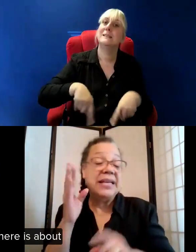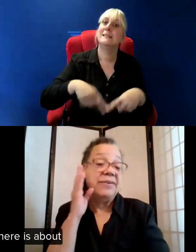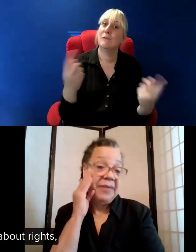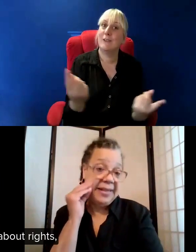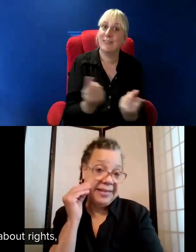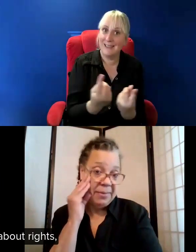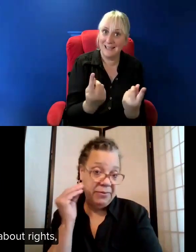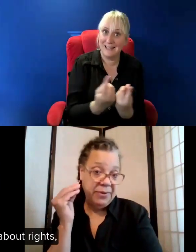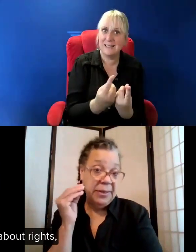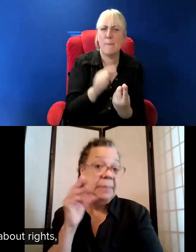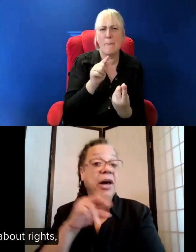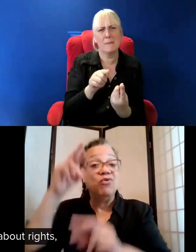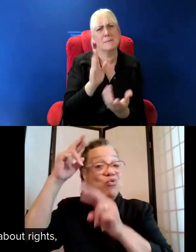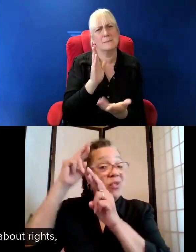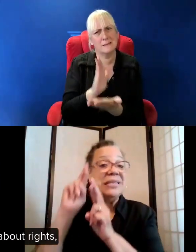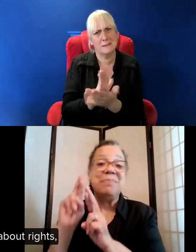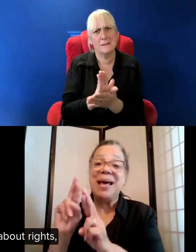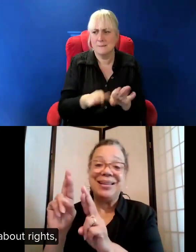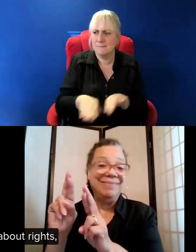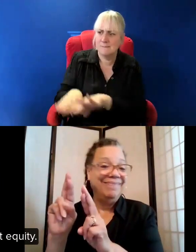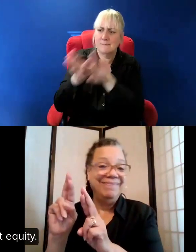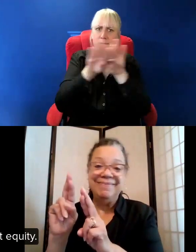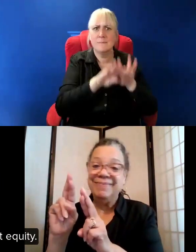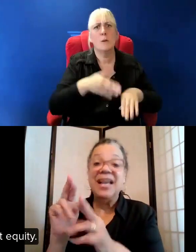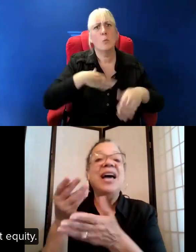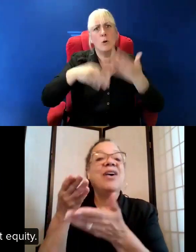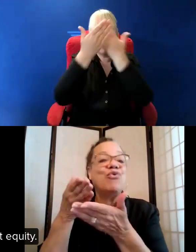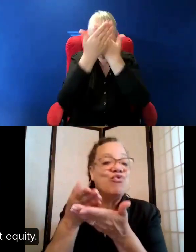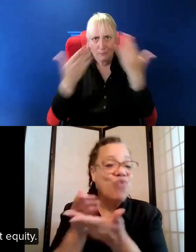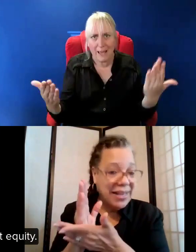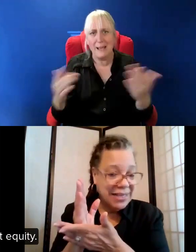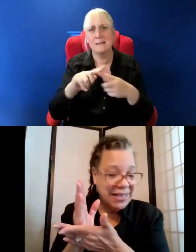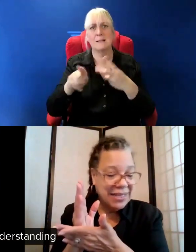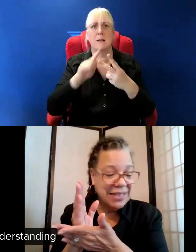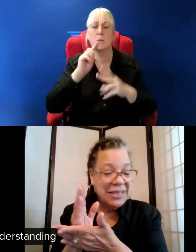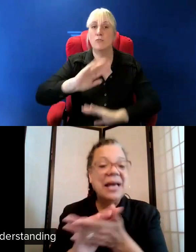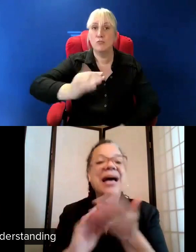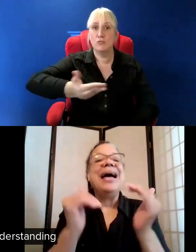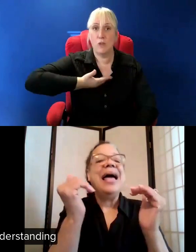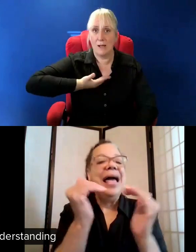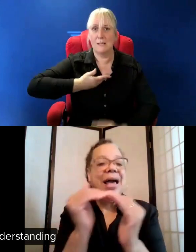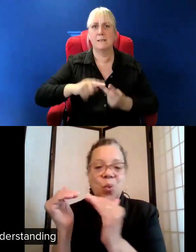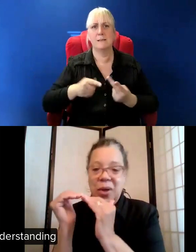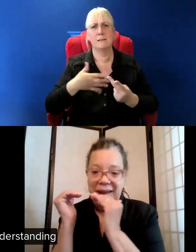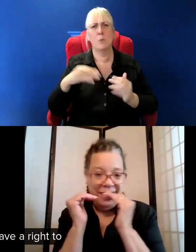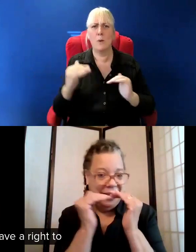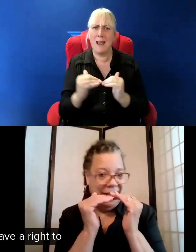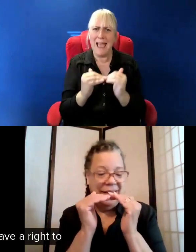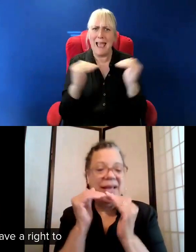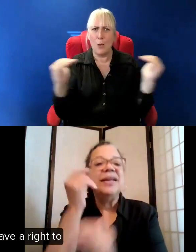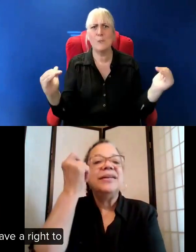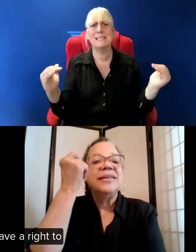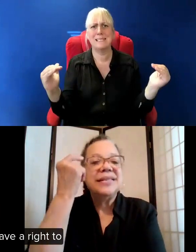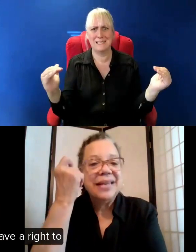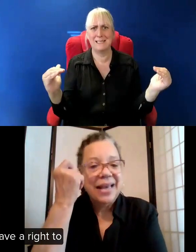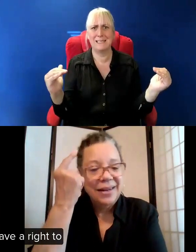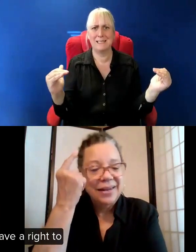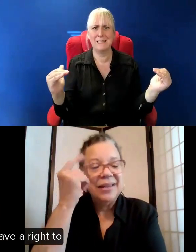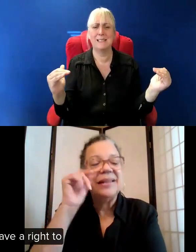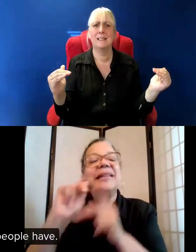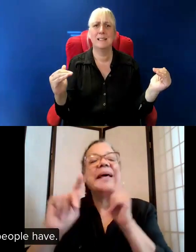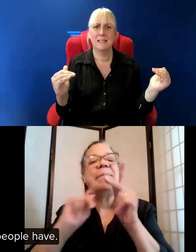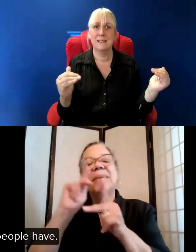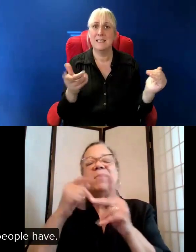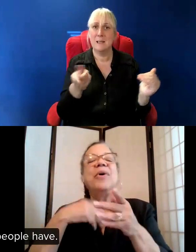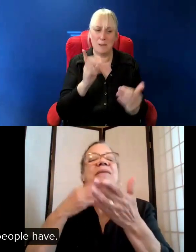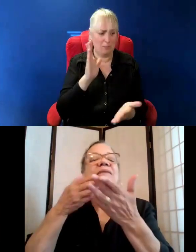to there is about respect. It's about rights. It's about equity. It's about understanding that people have a right